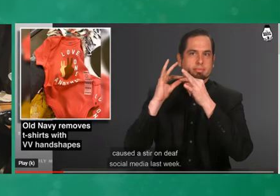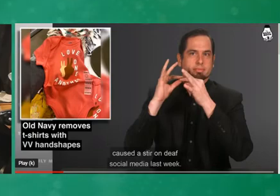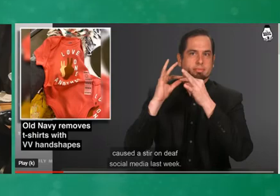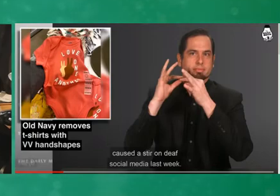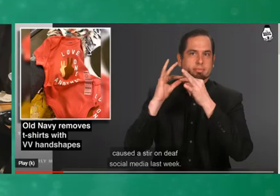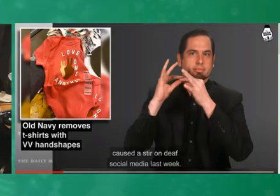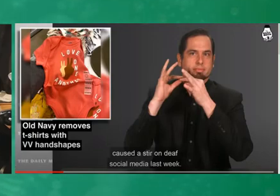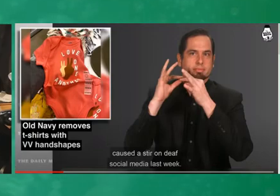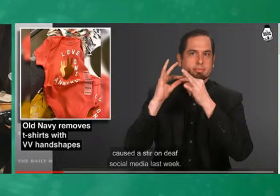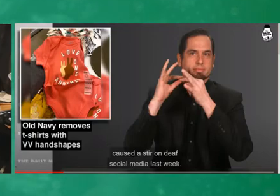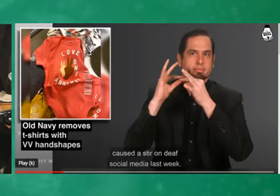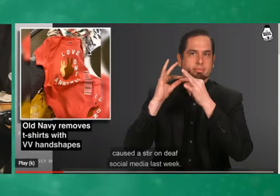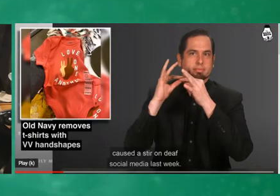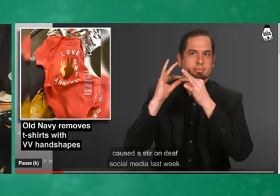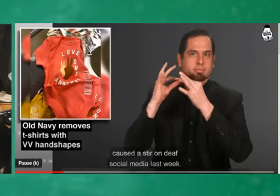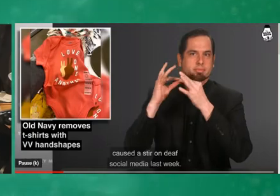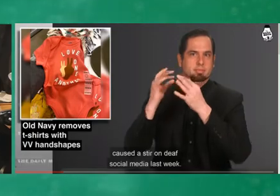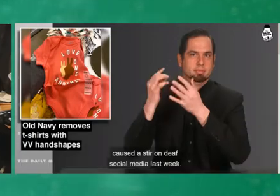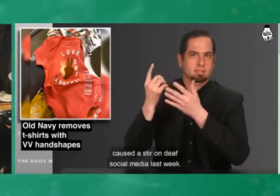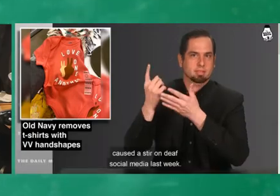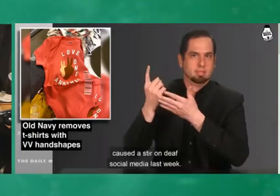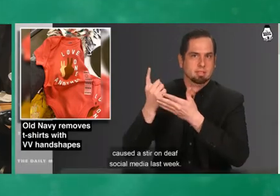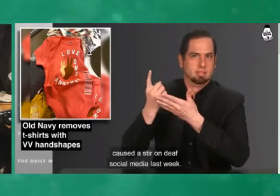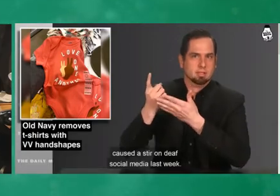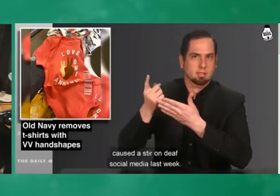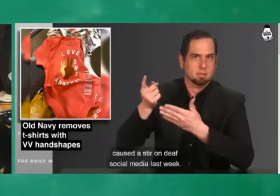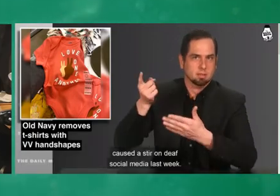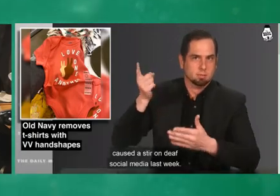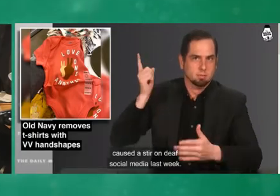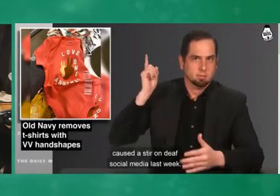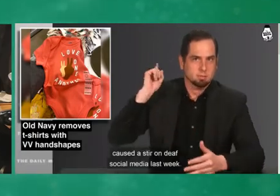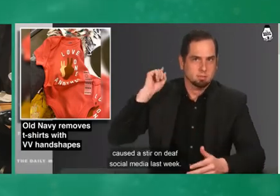media, and it says social media there. Cool.